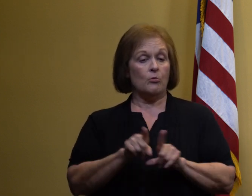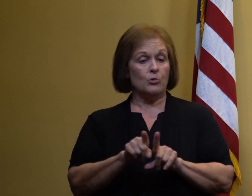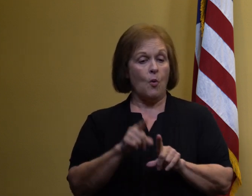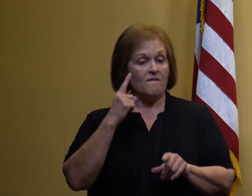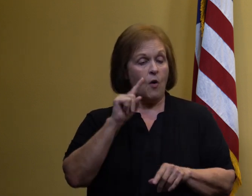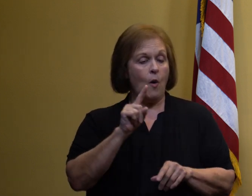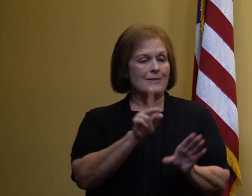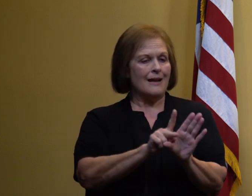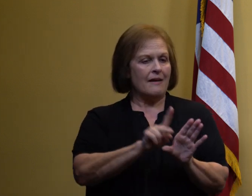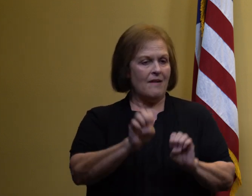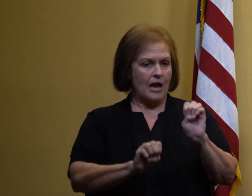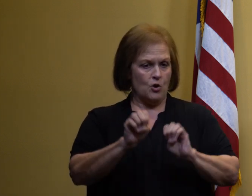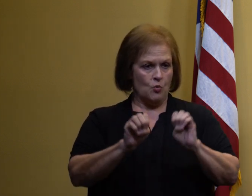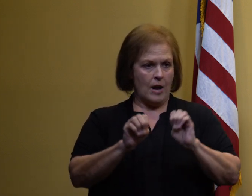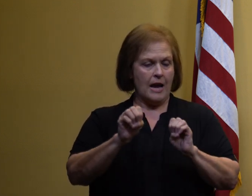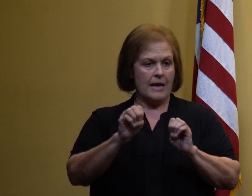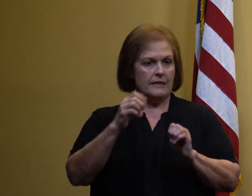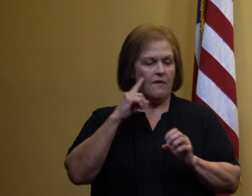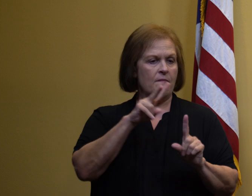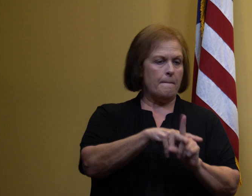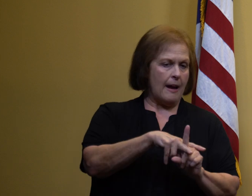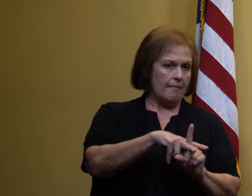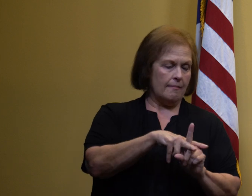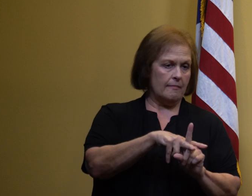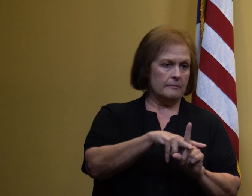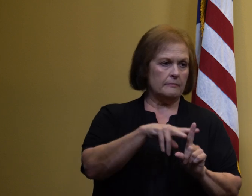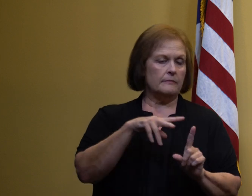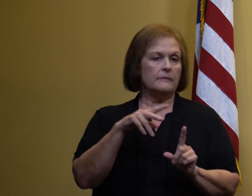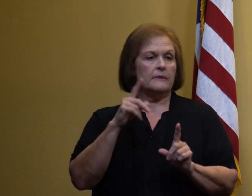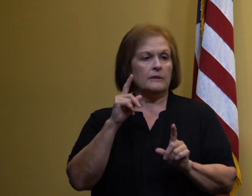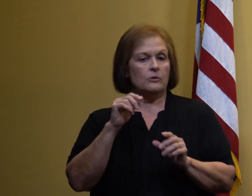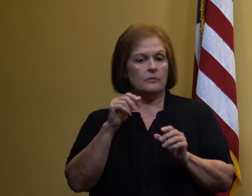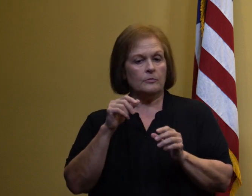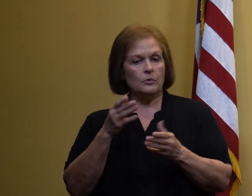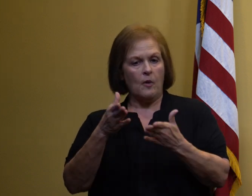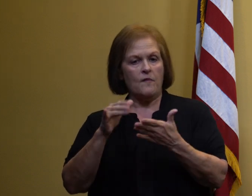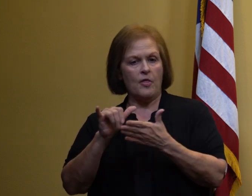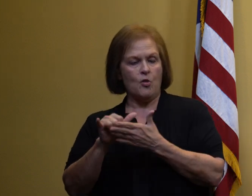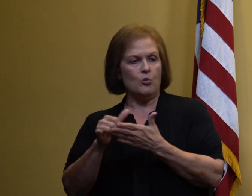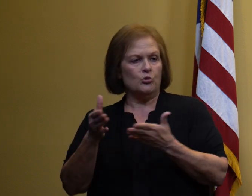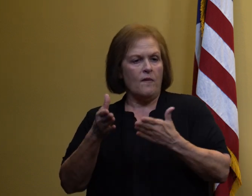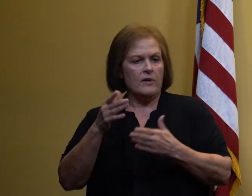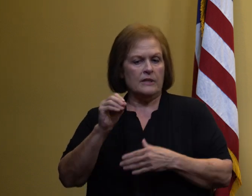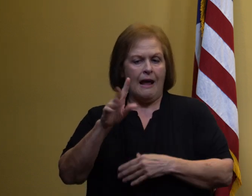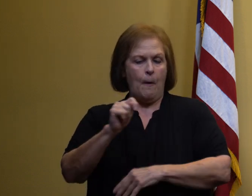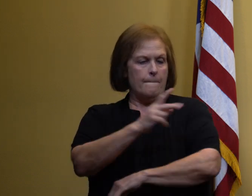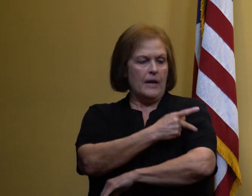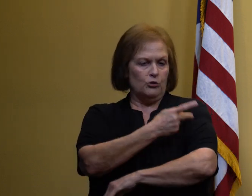evaluators that used for filing petitions with these services, assisted outpatient